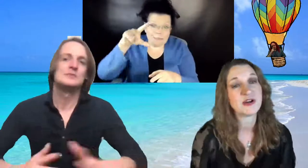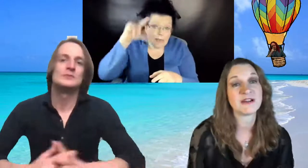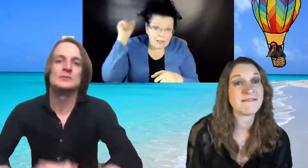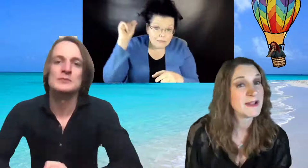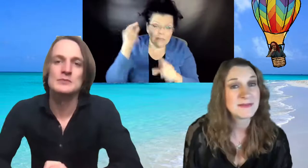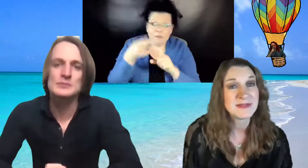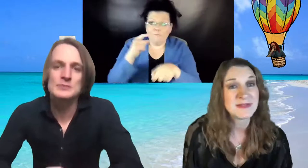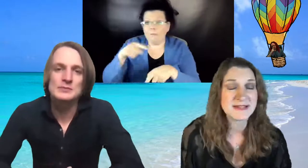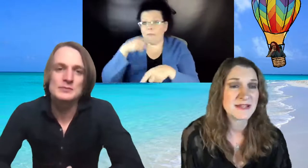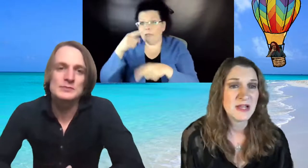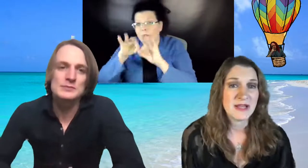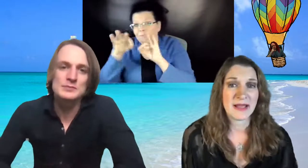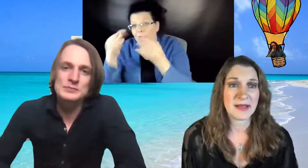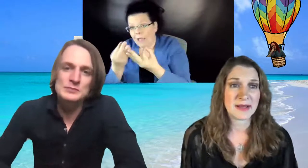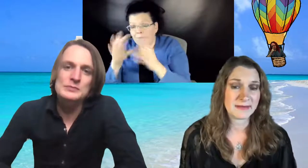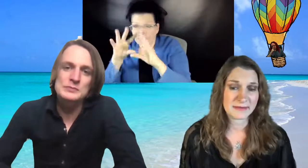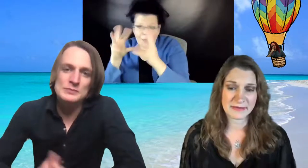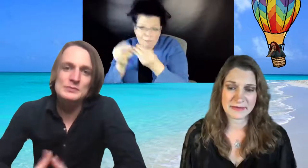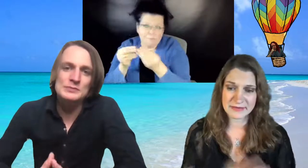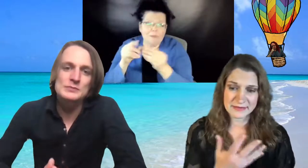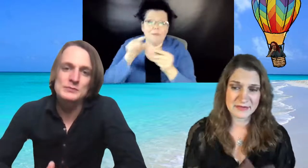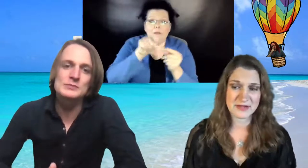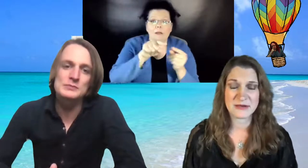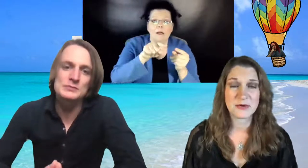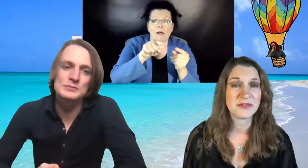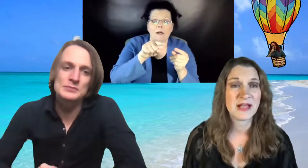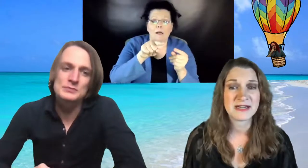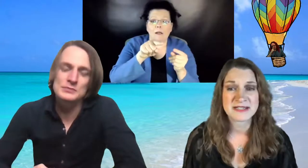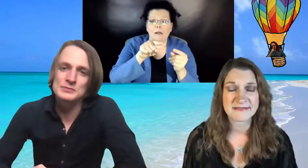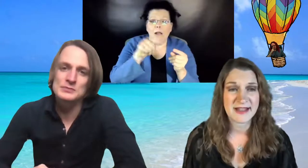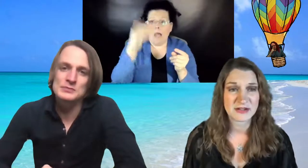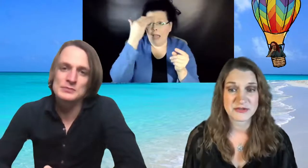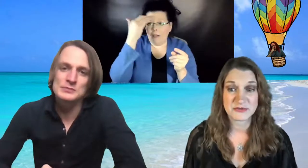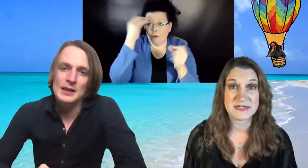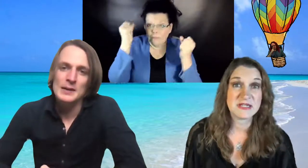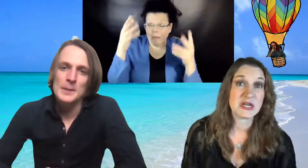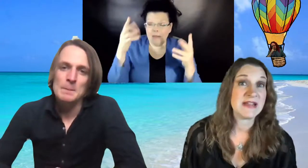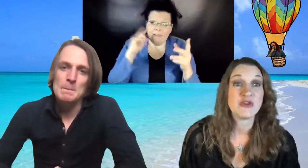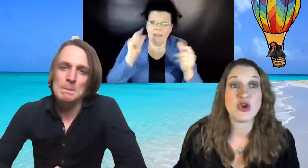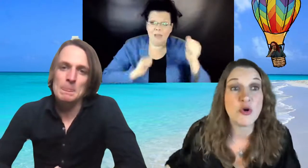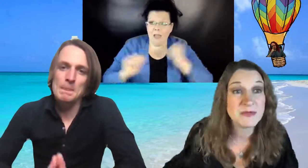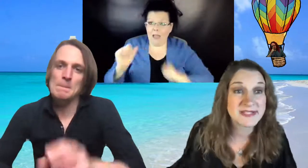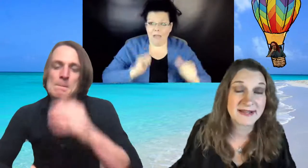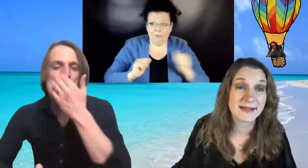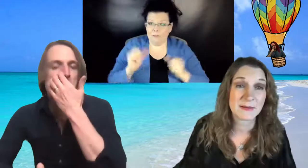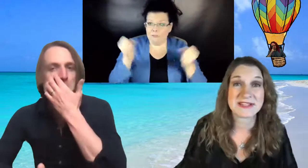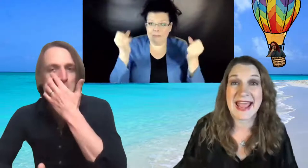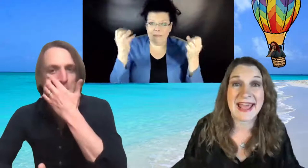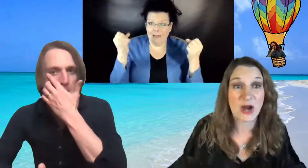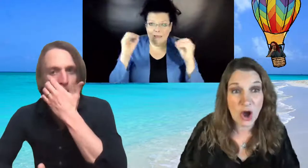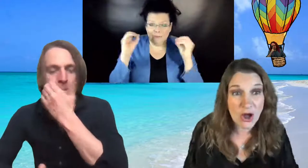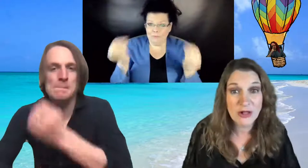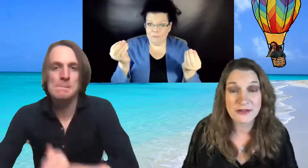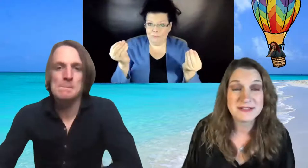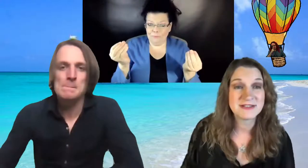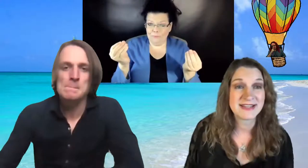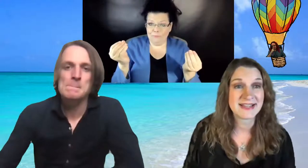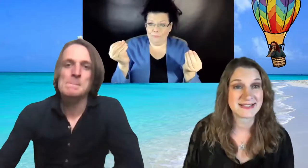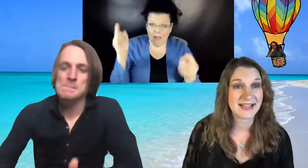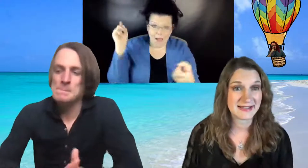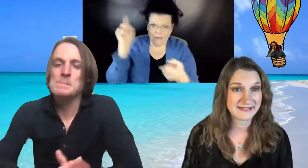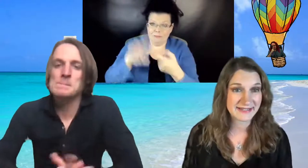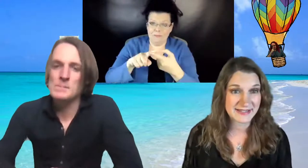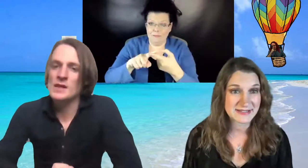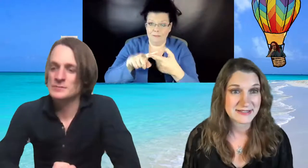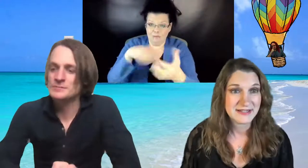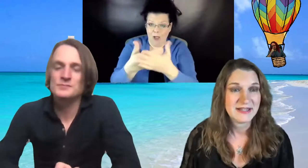from hearing families. I know a lot of deaf actors who didn't even know sign language at all until they get